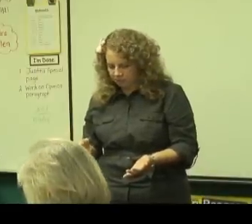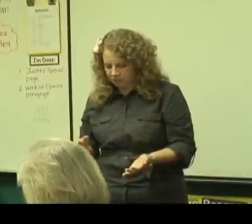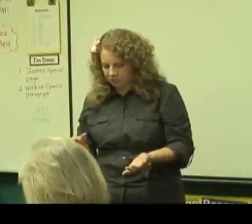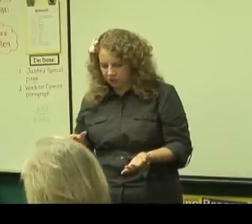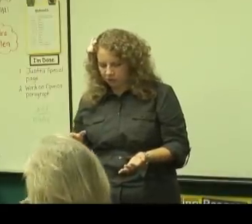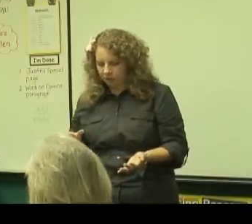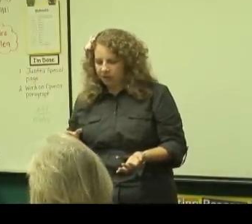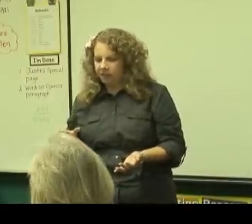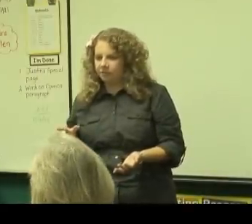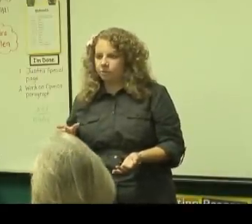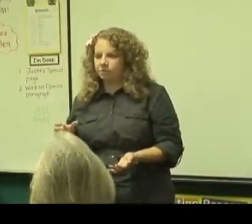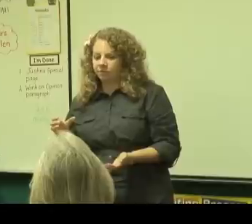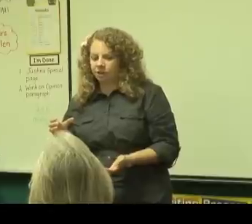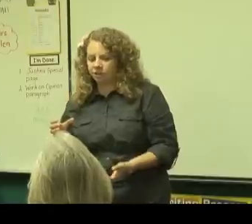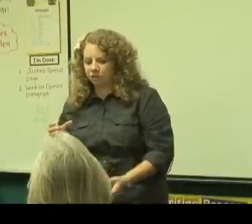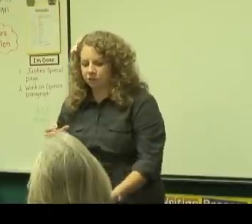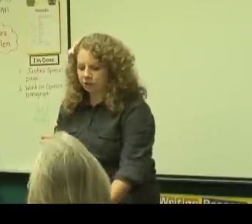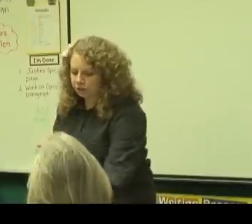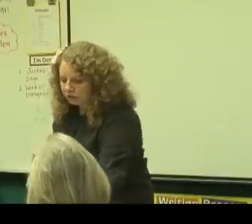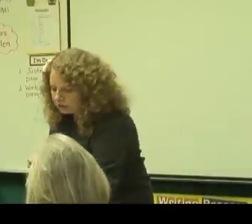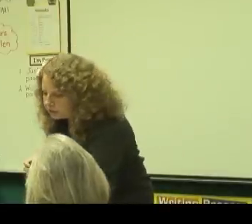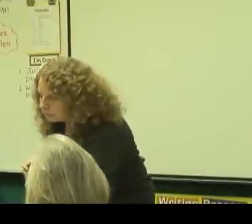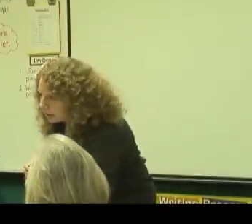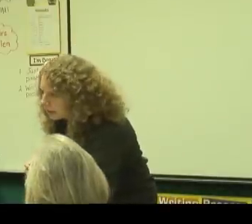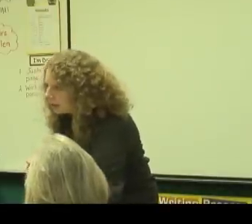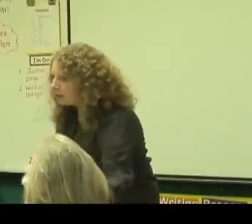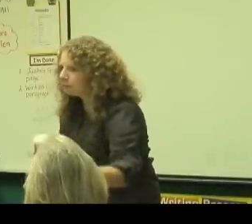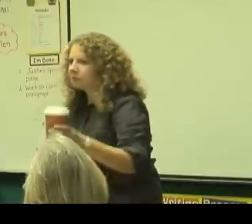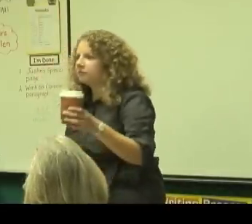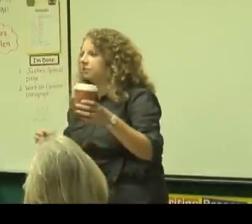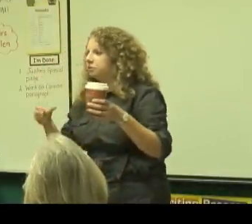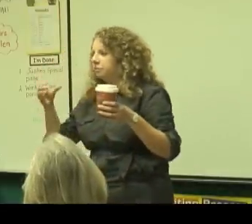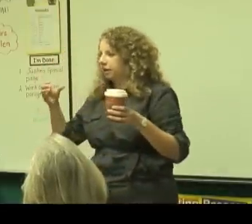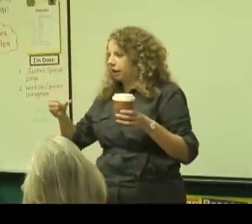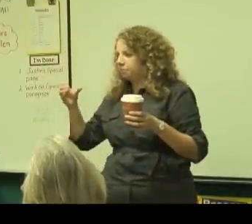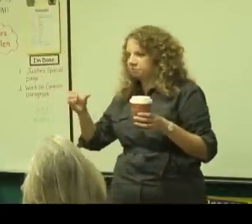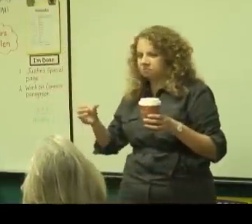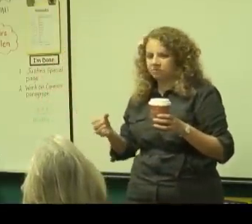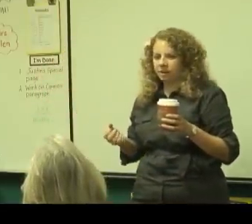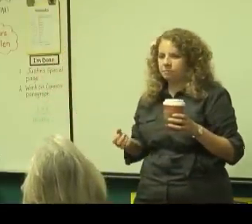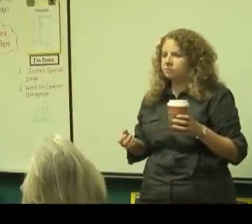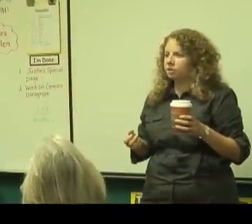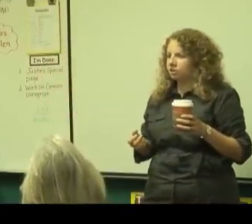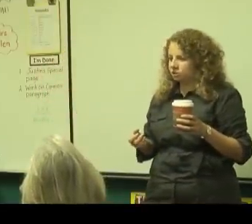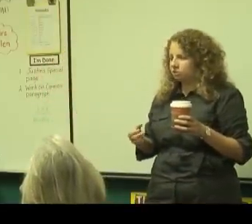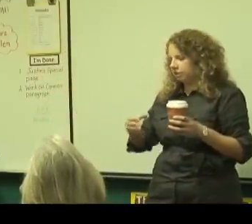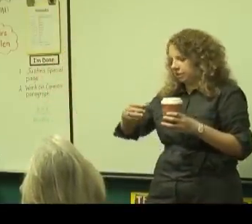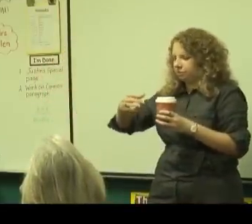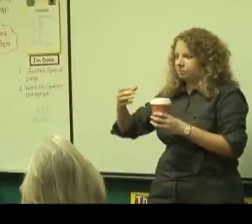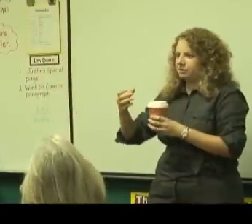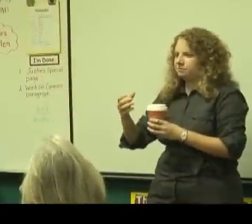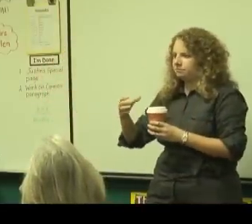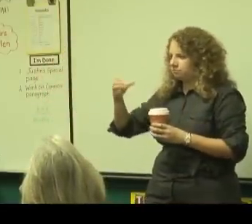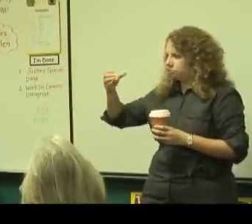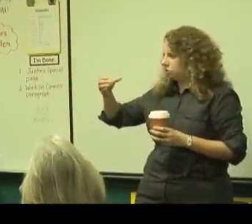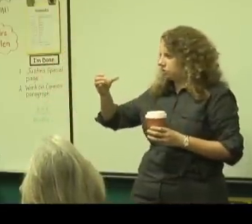And so if you're referring to my cup, then it would be a cup. If I'm referring to, and it would be just